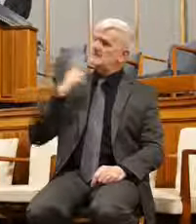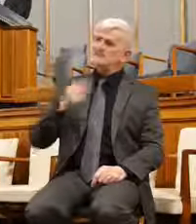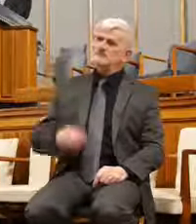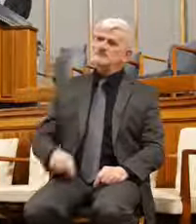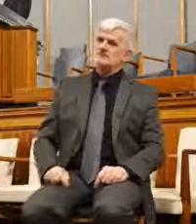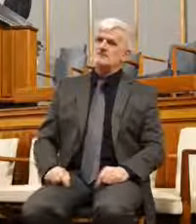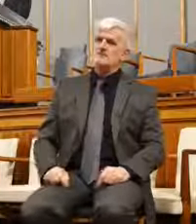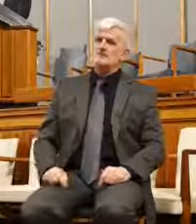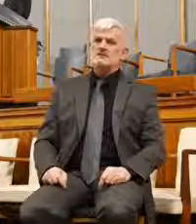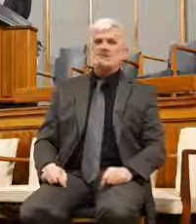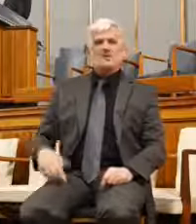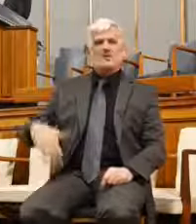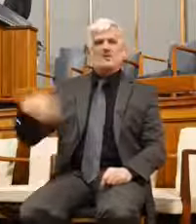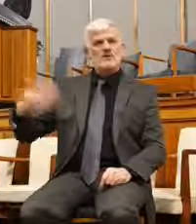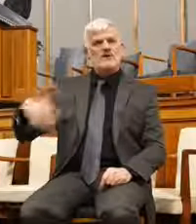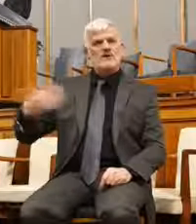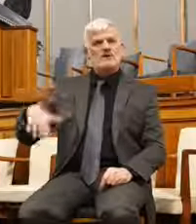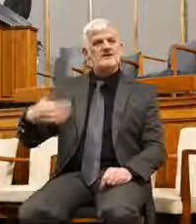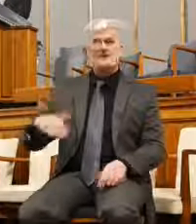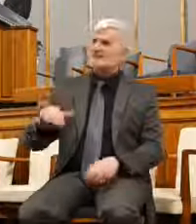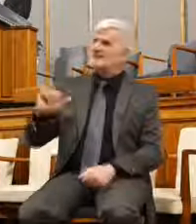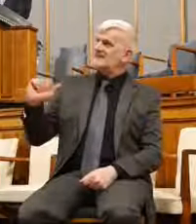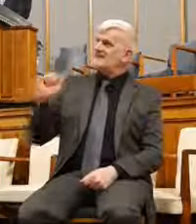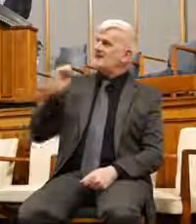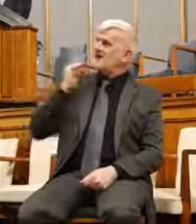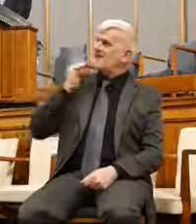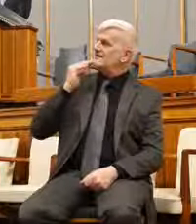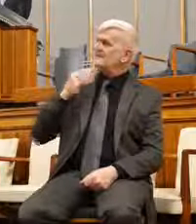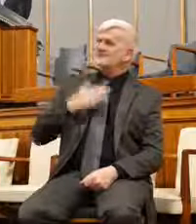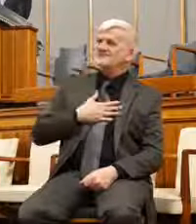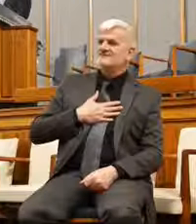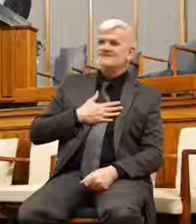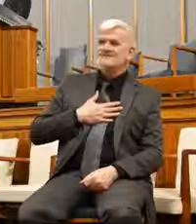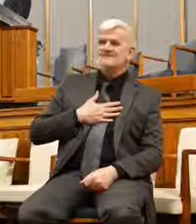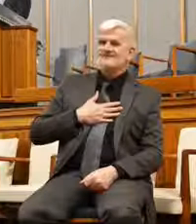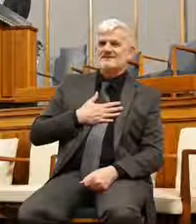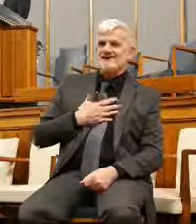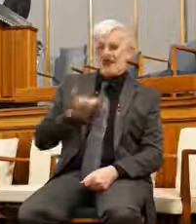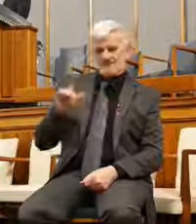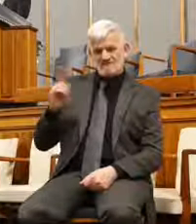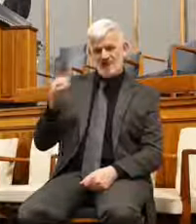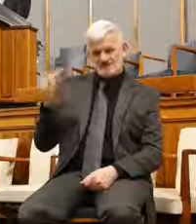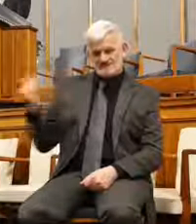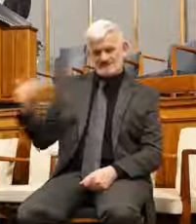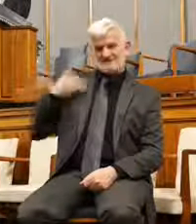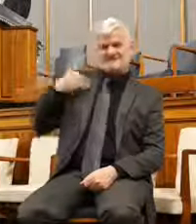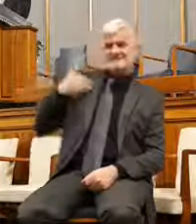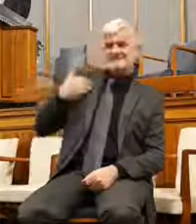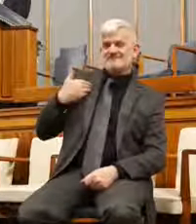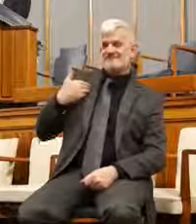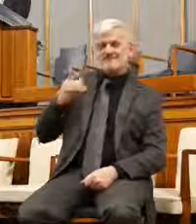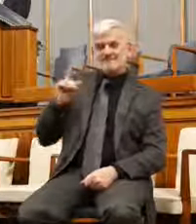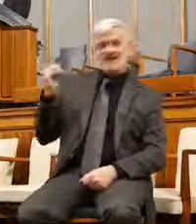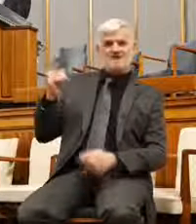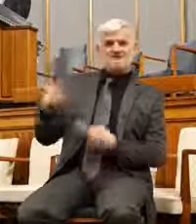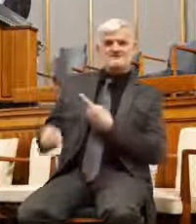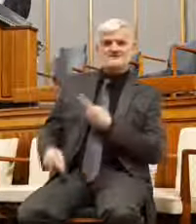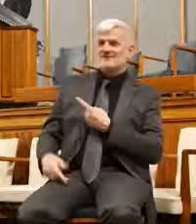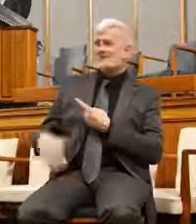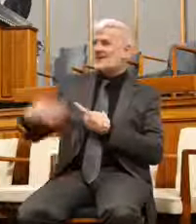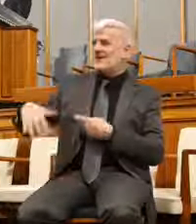The kindness of God to approach us when we will not approach him. It is